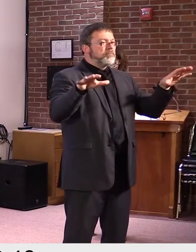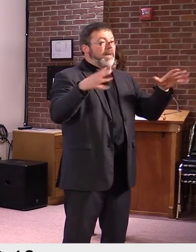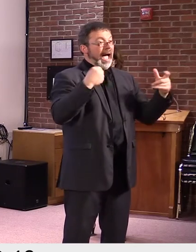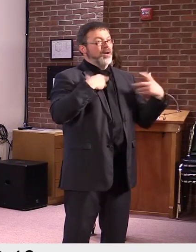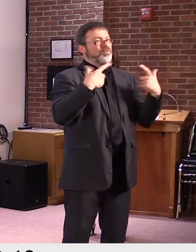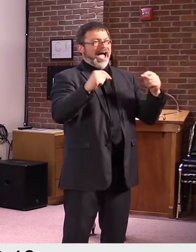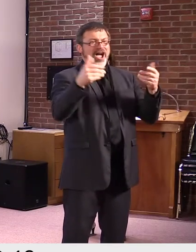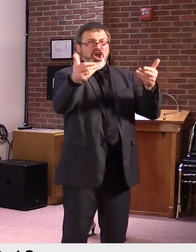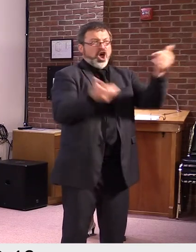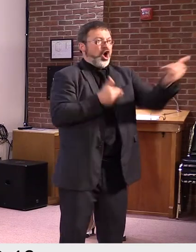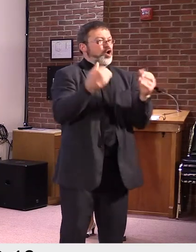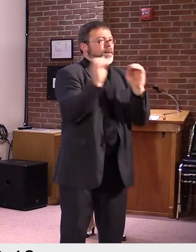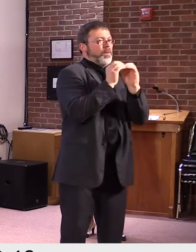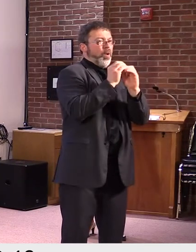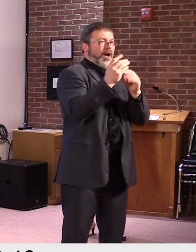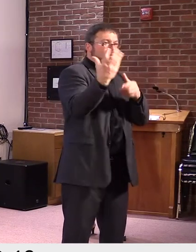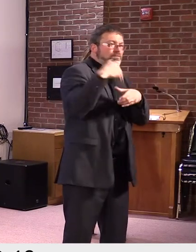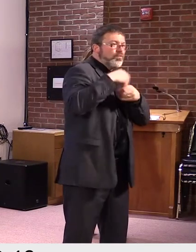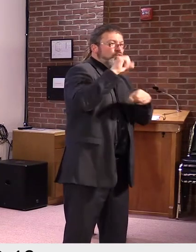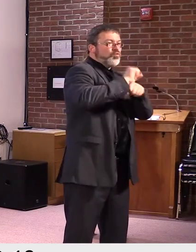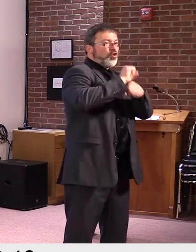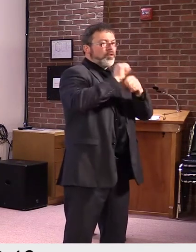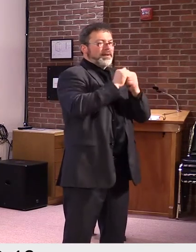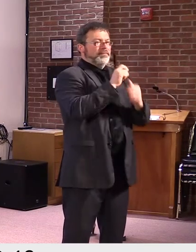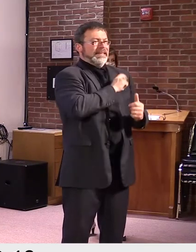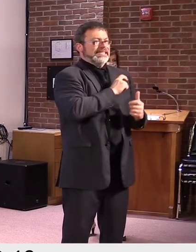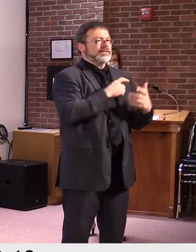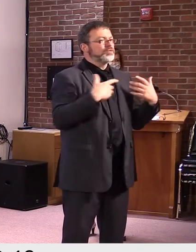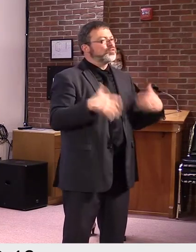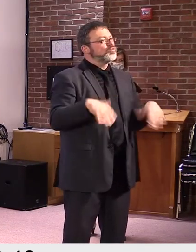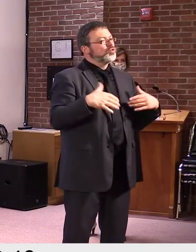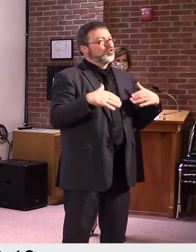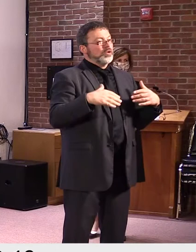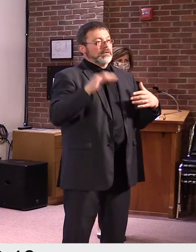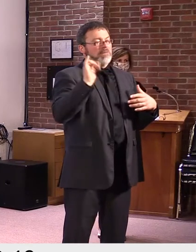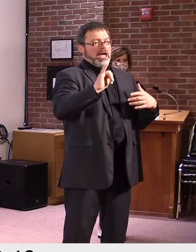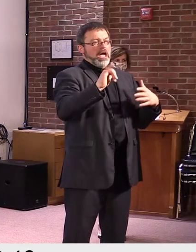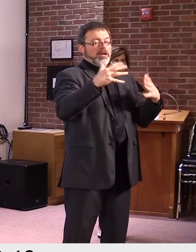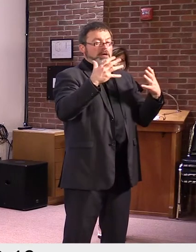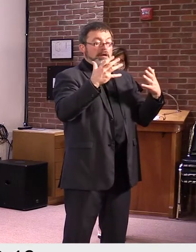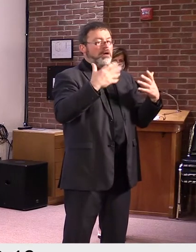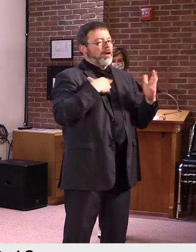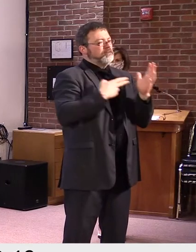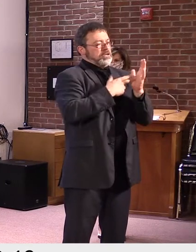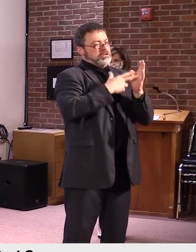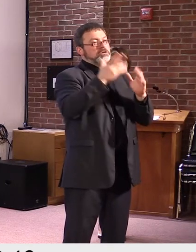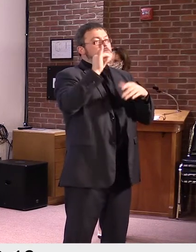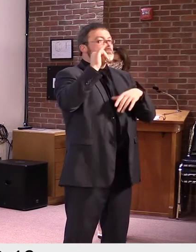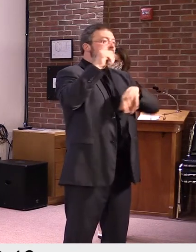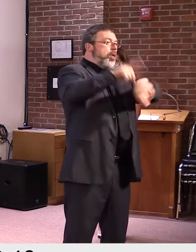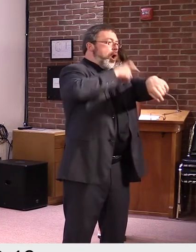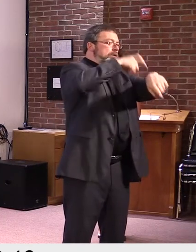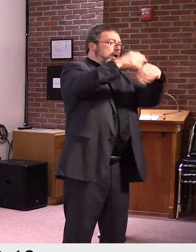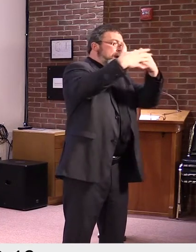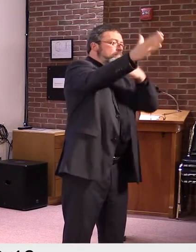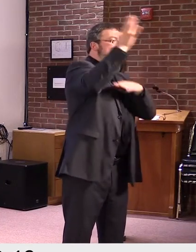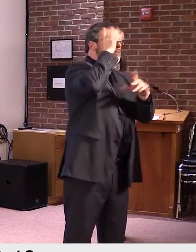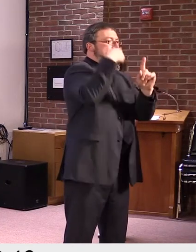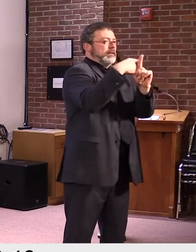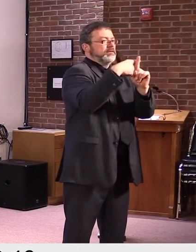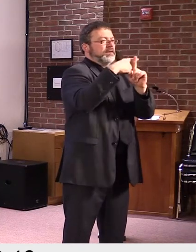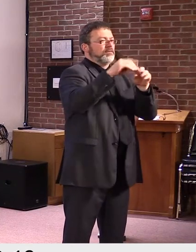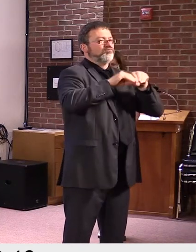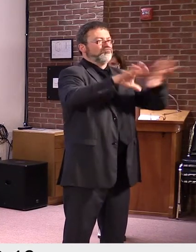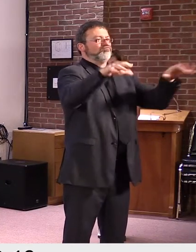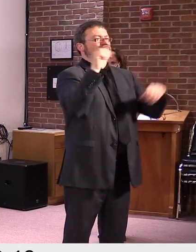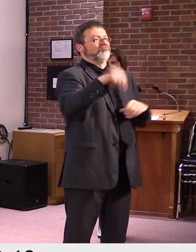to door to try to have a positive impact on the trend and the curve we were seeing in opiates. And I